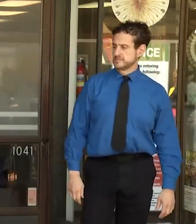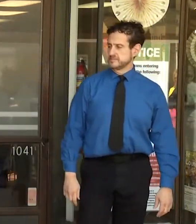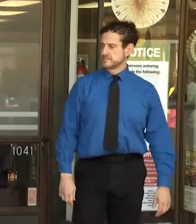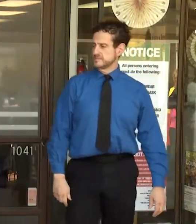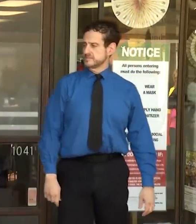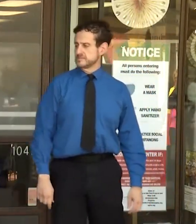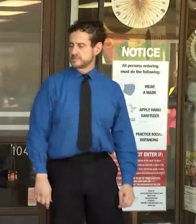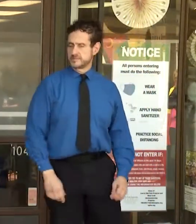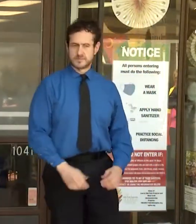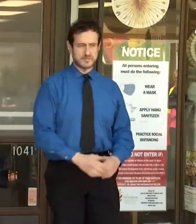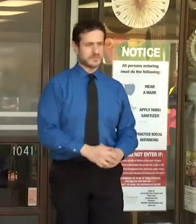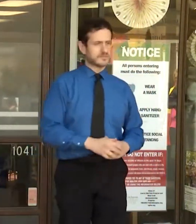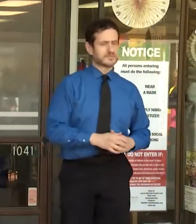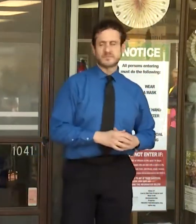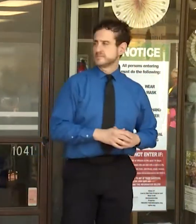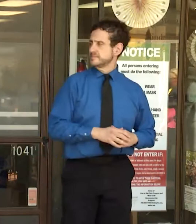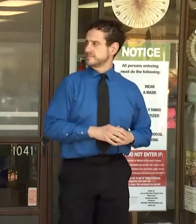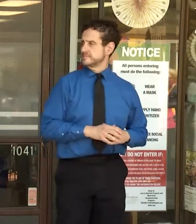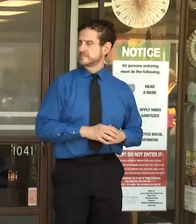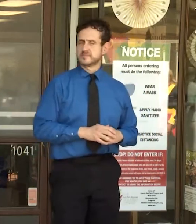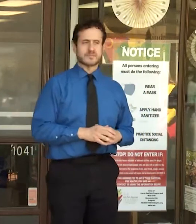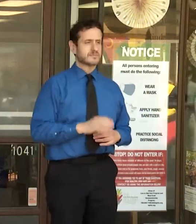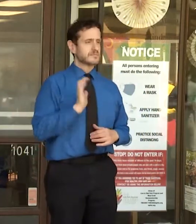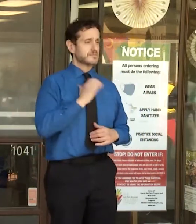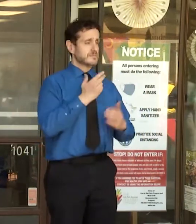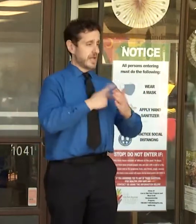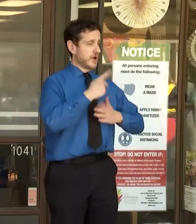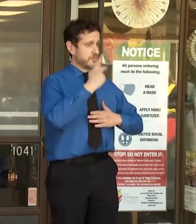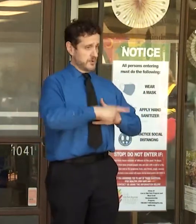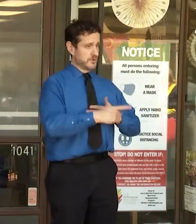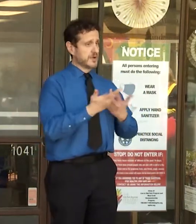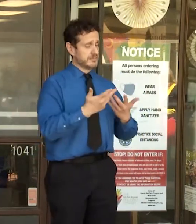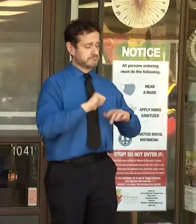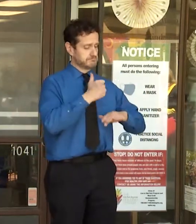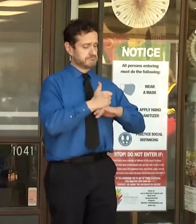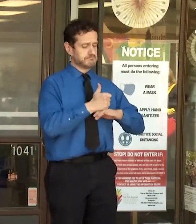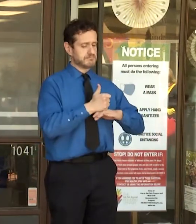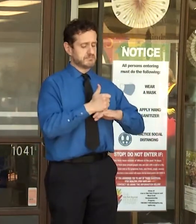So the program is going to be